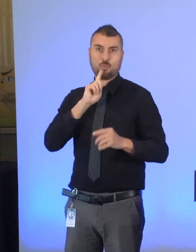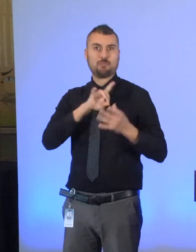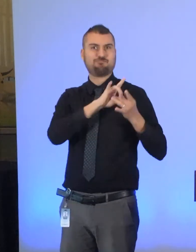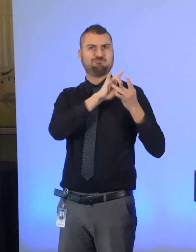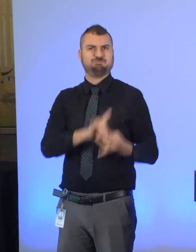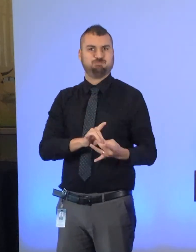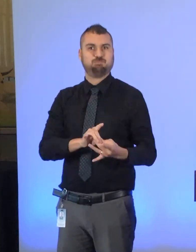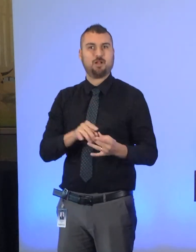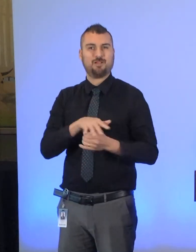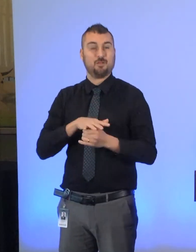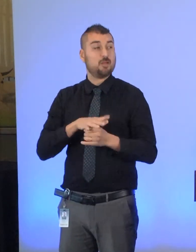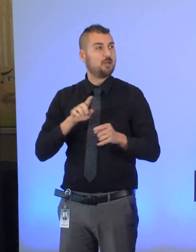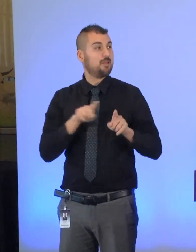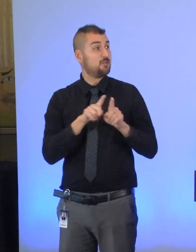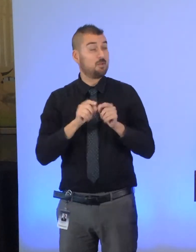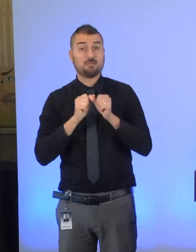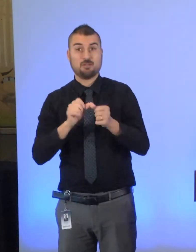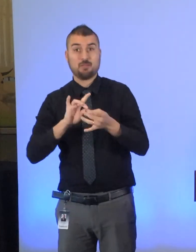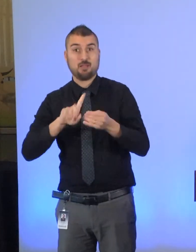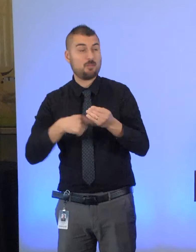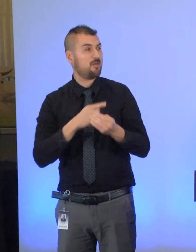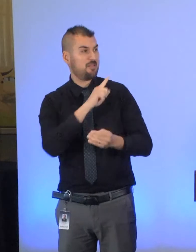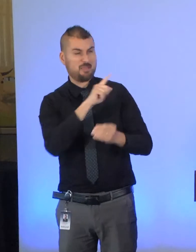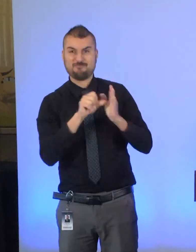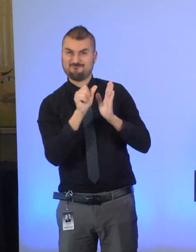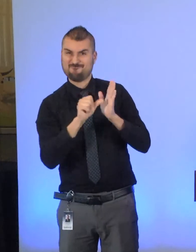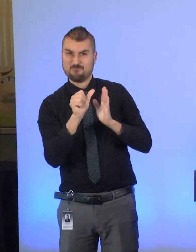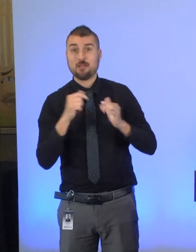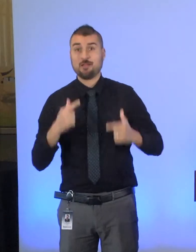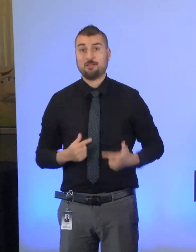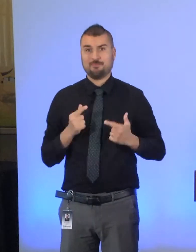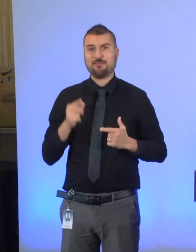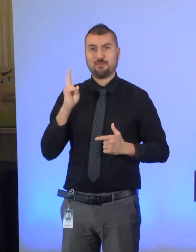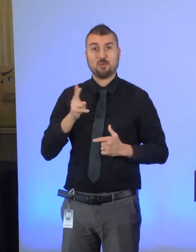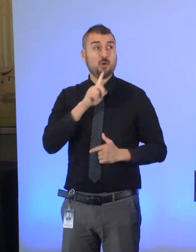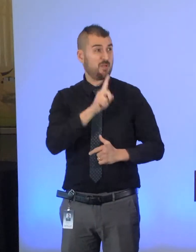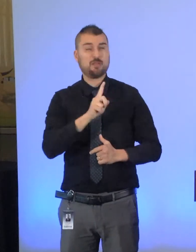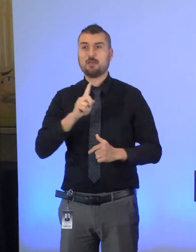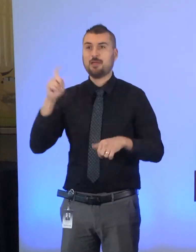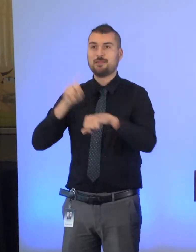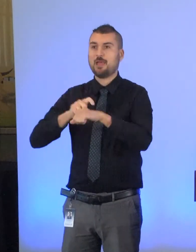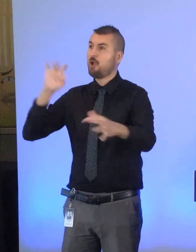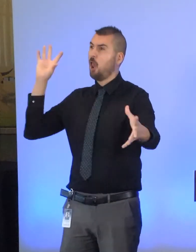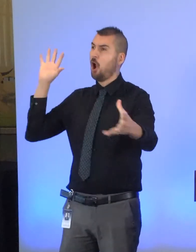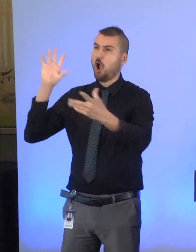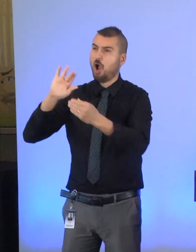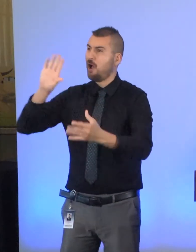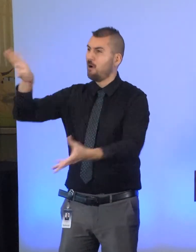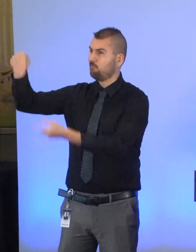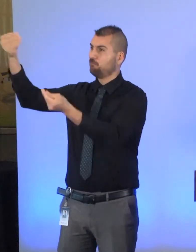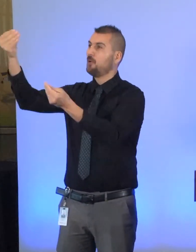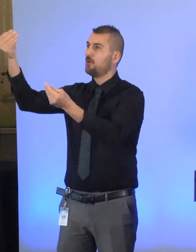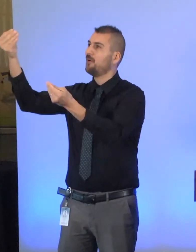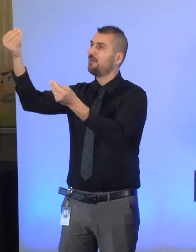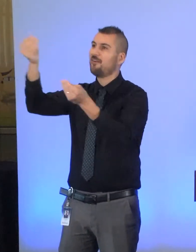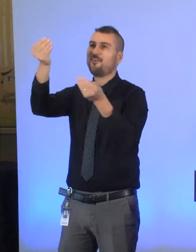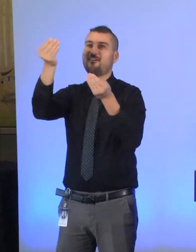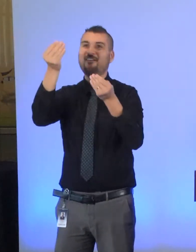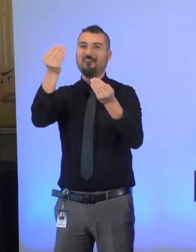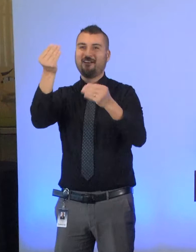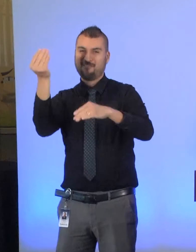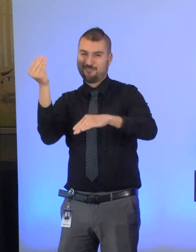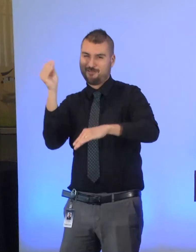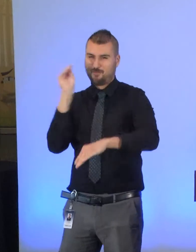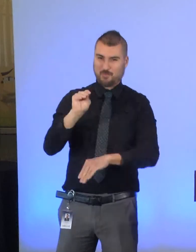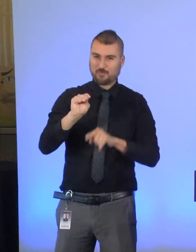this piece, Living History, does capture a moment in time, because when I came down to do